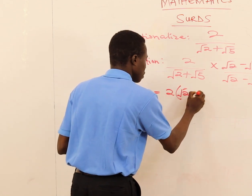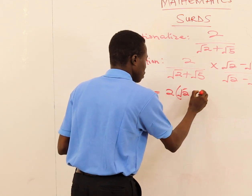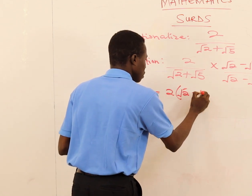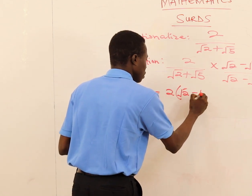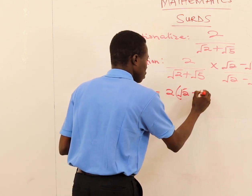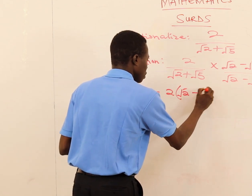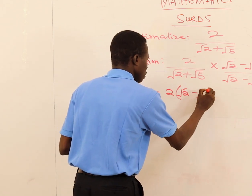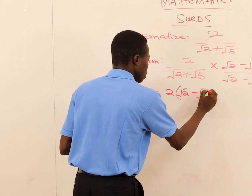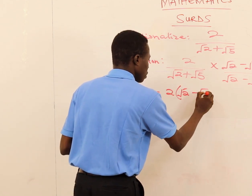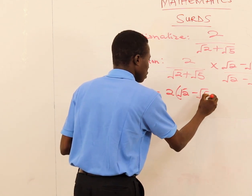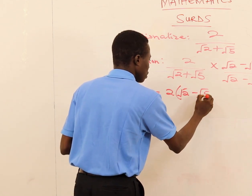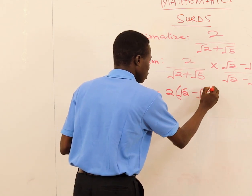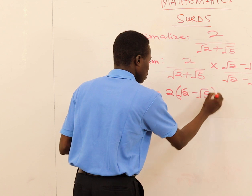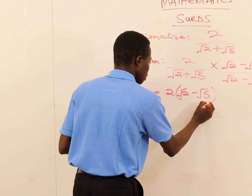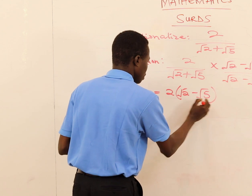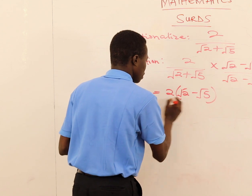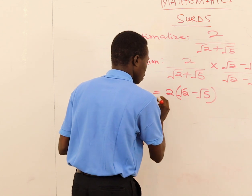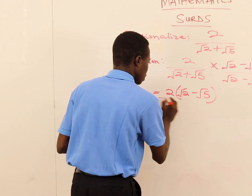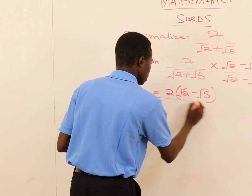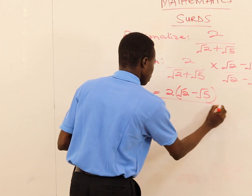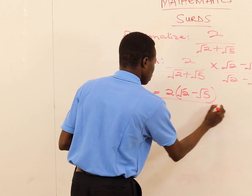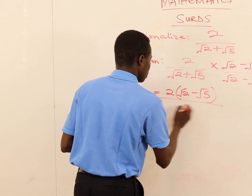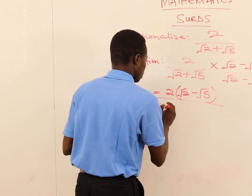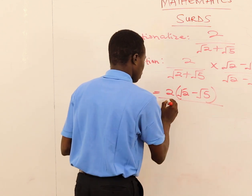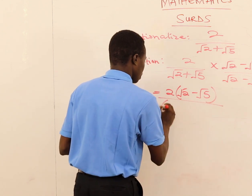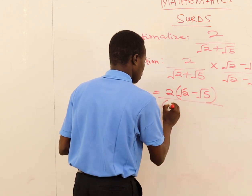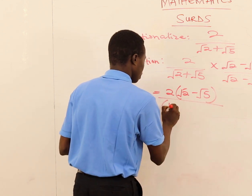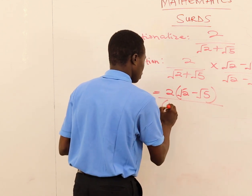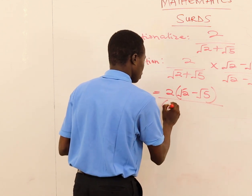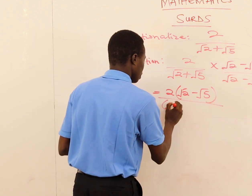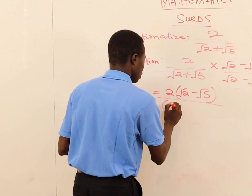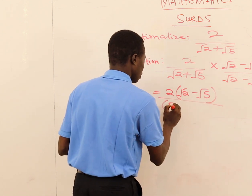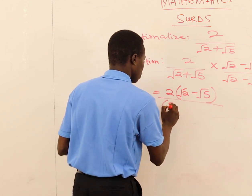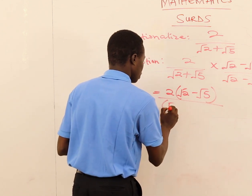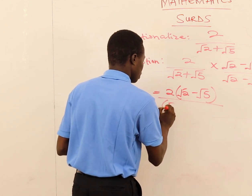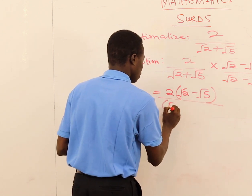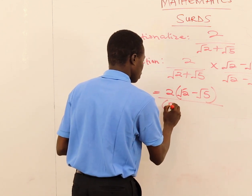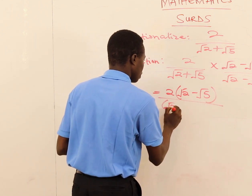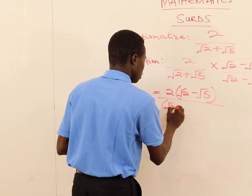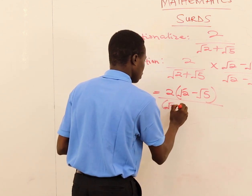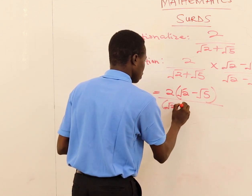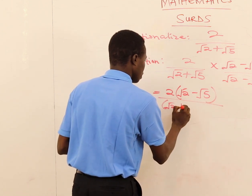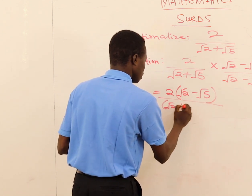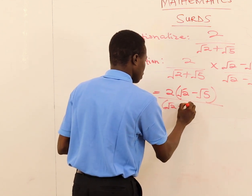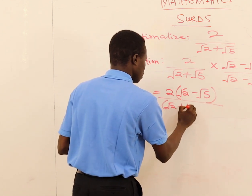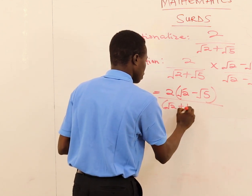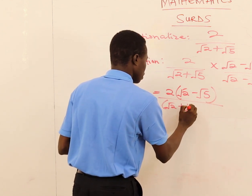are going to end up having 2 multiplying the expression square root of 2 minus square root of 5. And then we are going to also have with